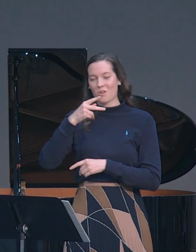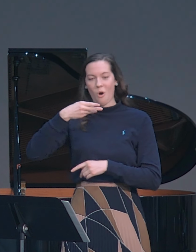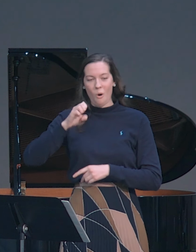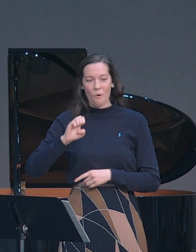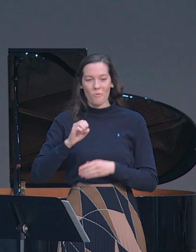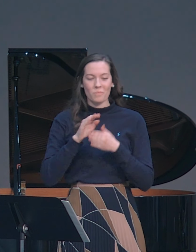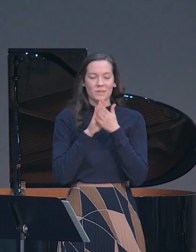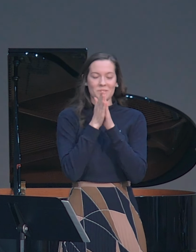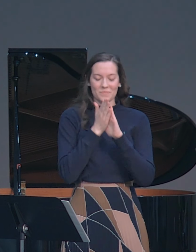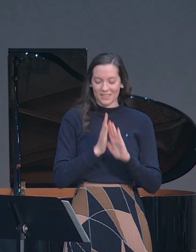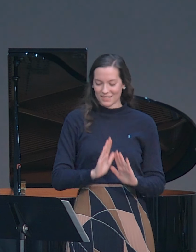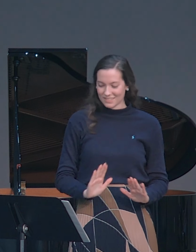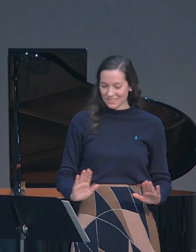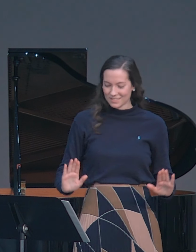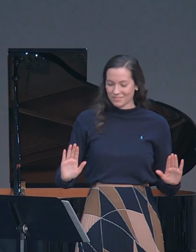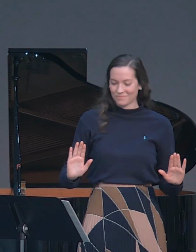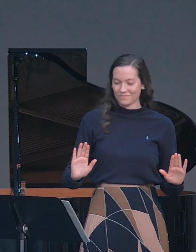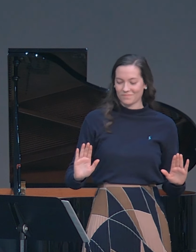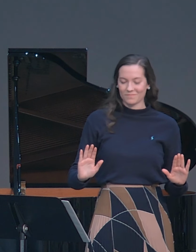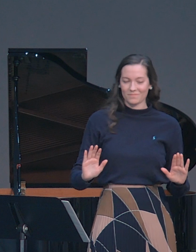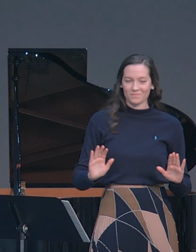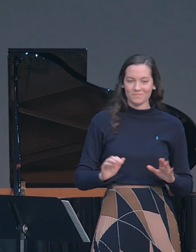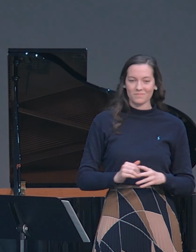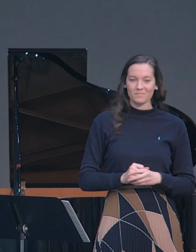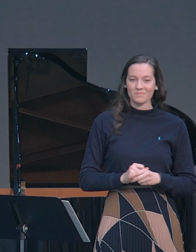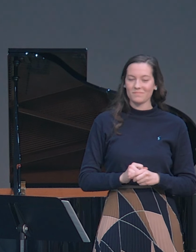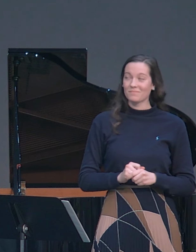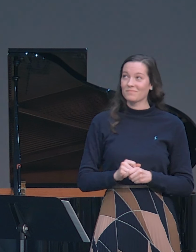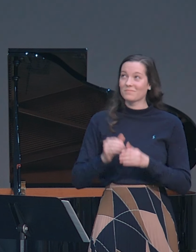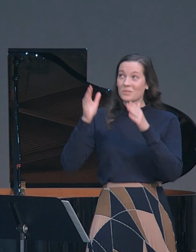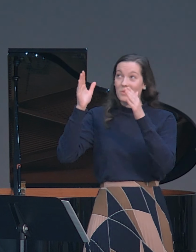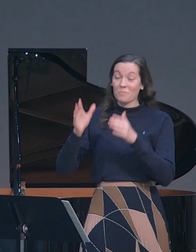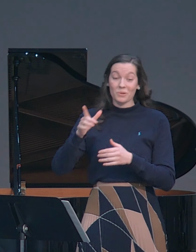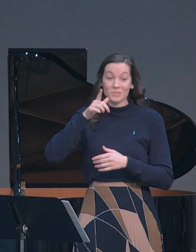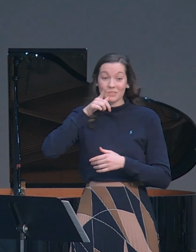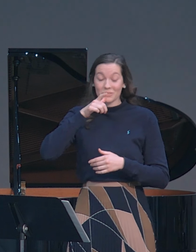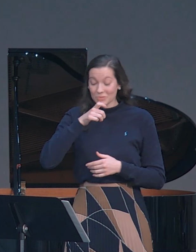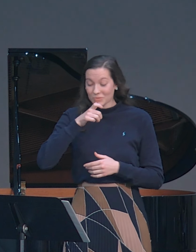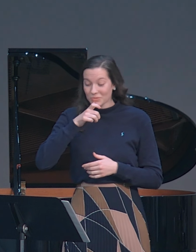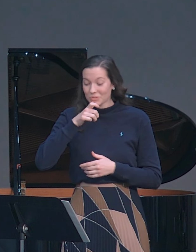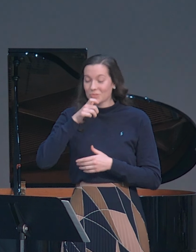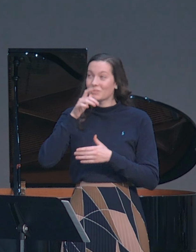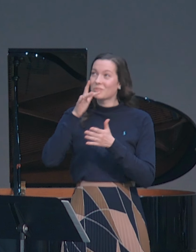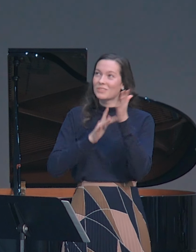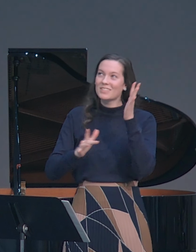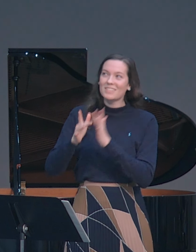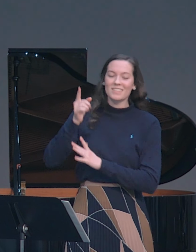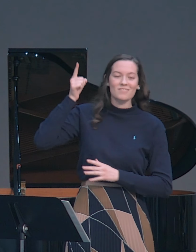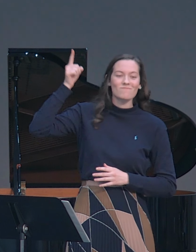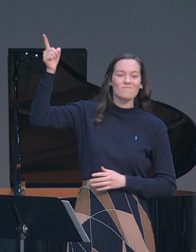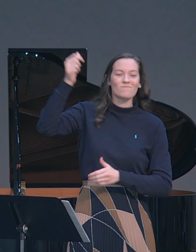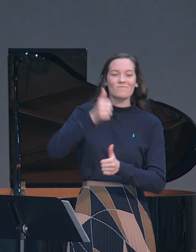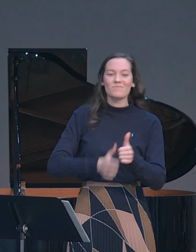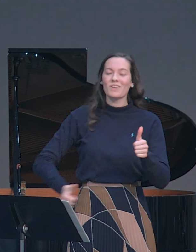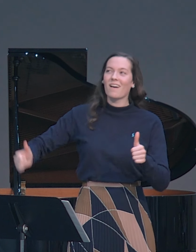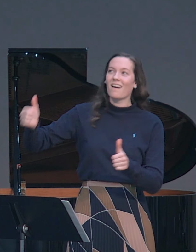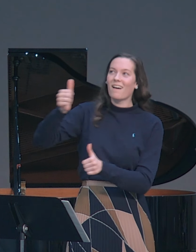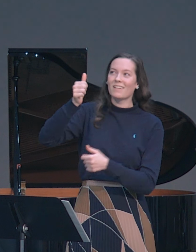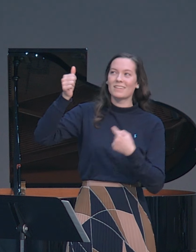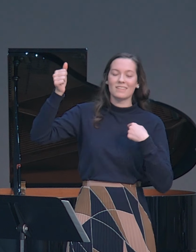source of life, hope and peace? Jesus, the